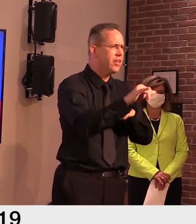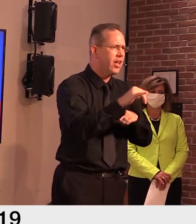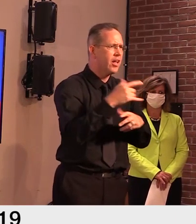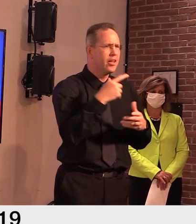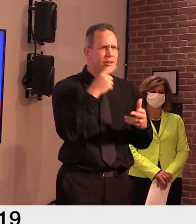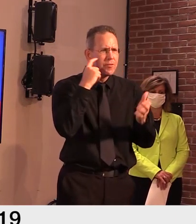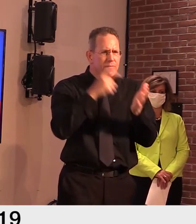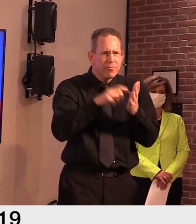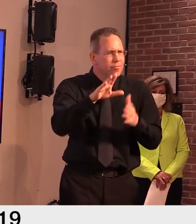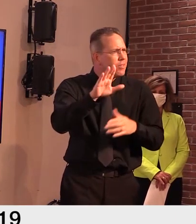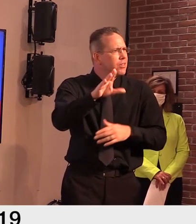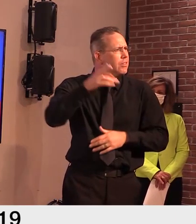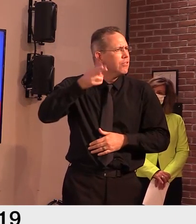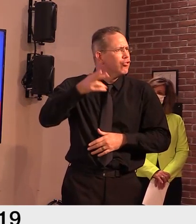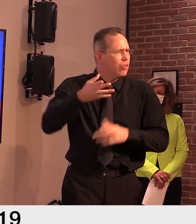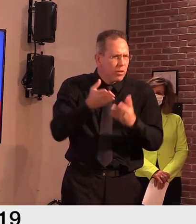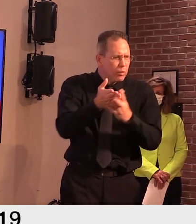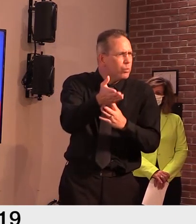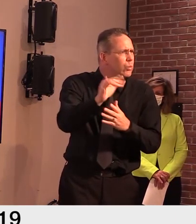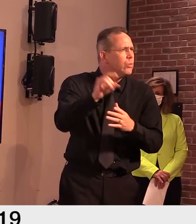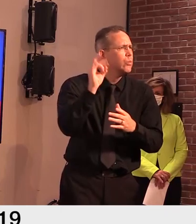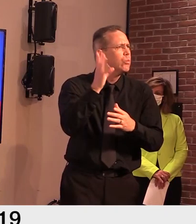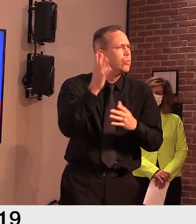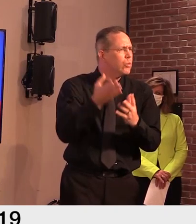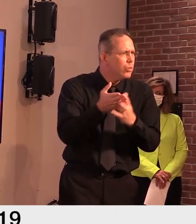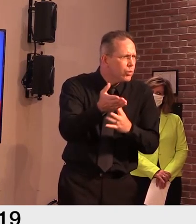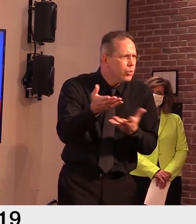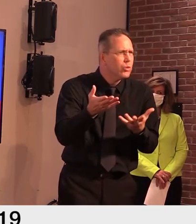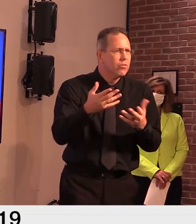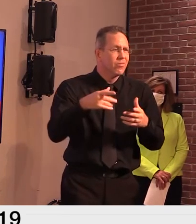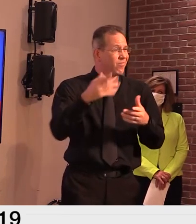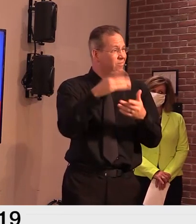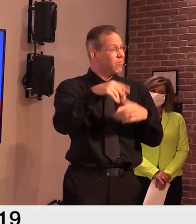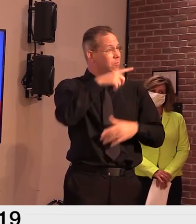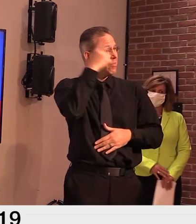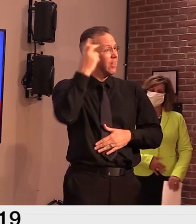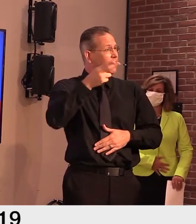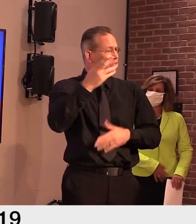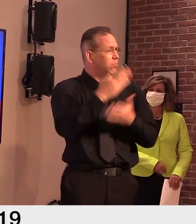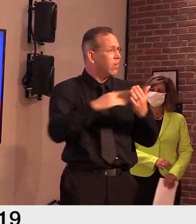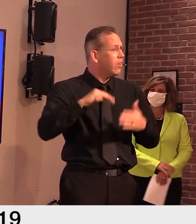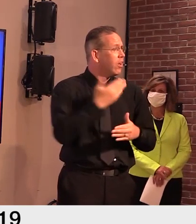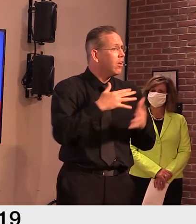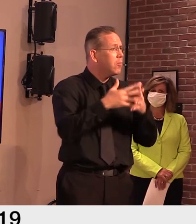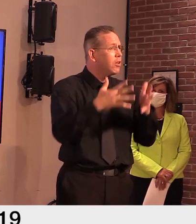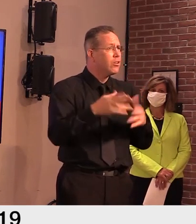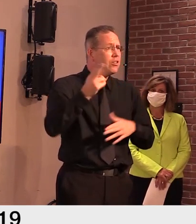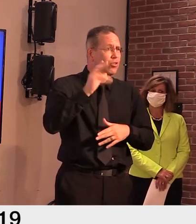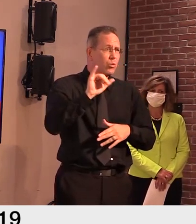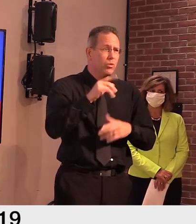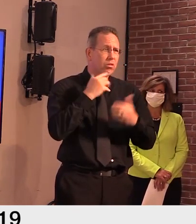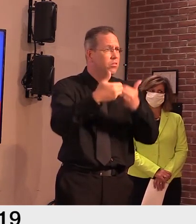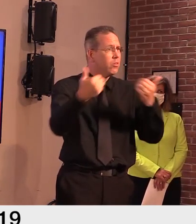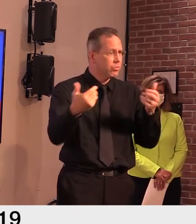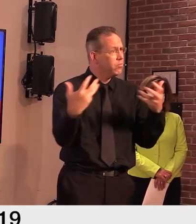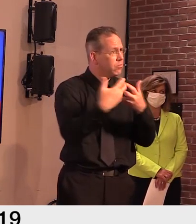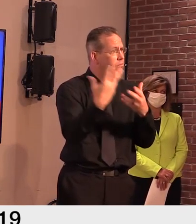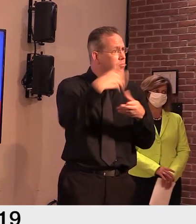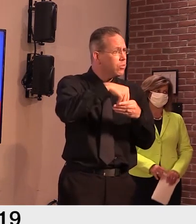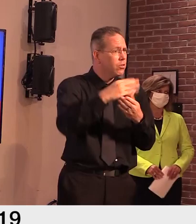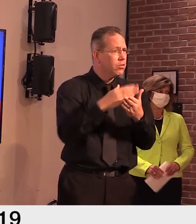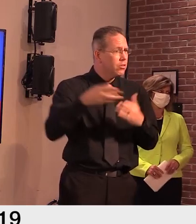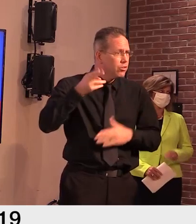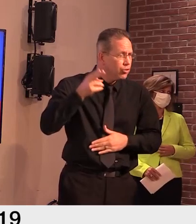in America, or the role that each of us plays in order to change it. After all,